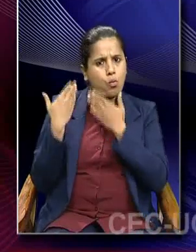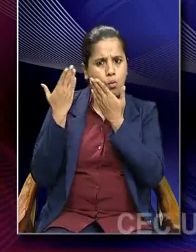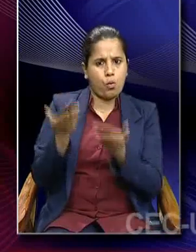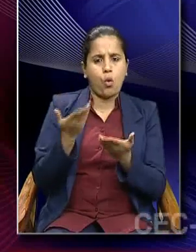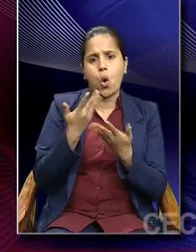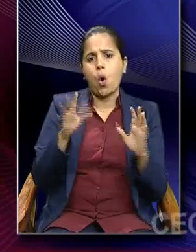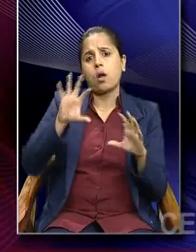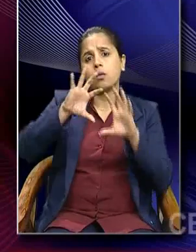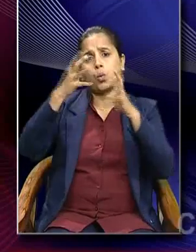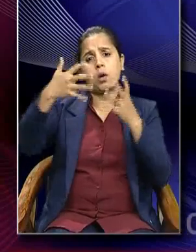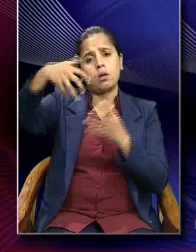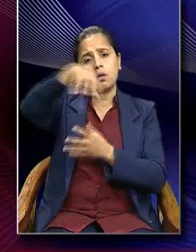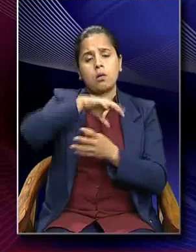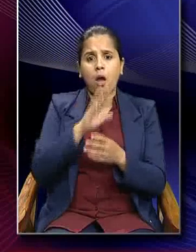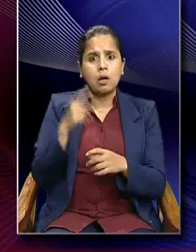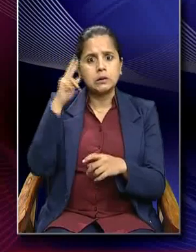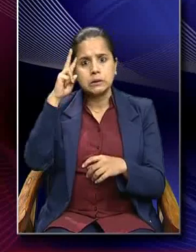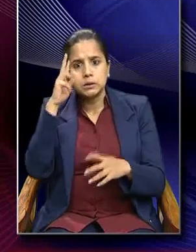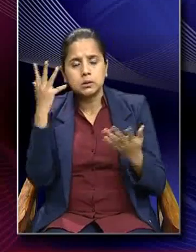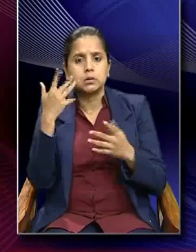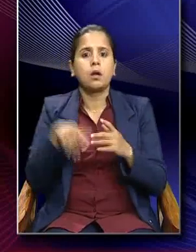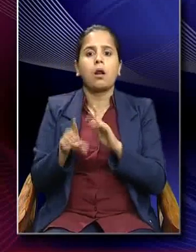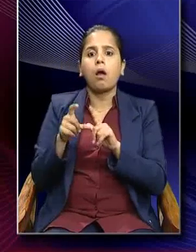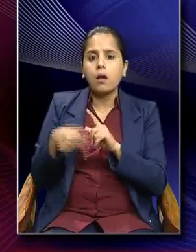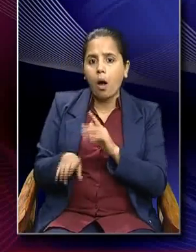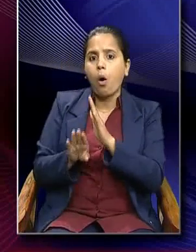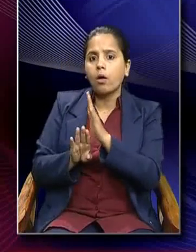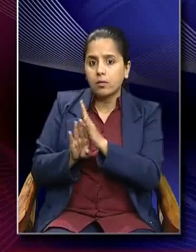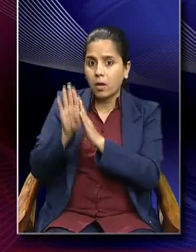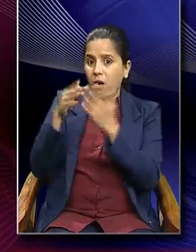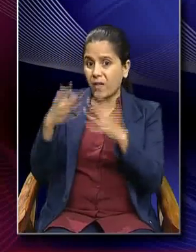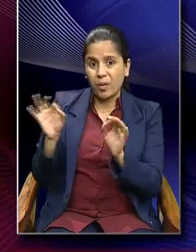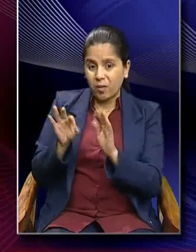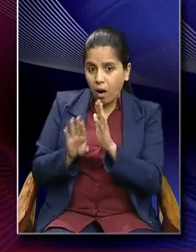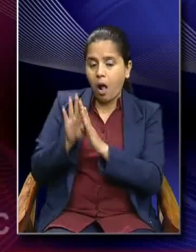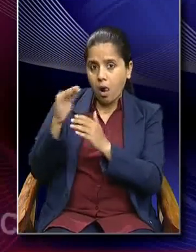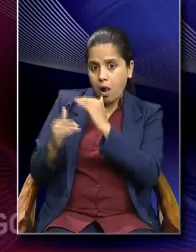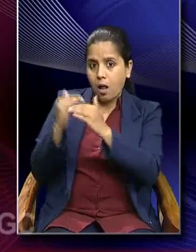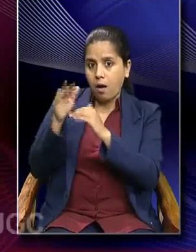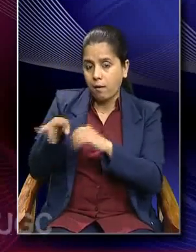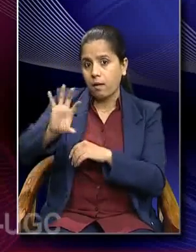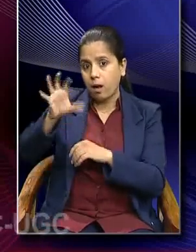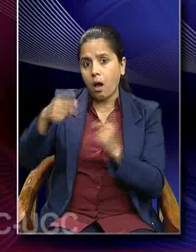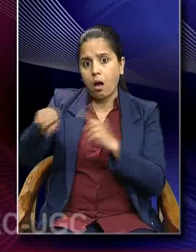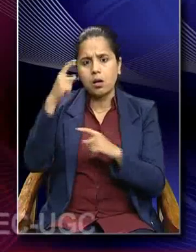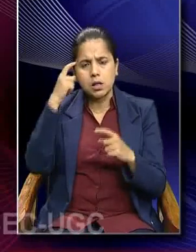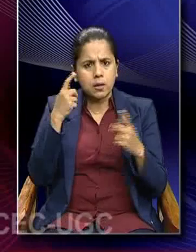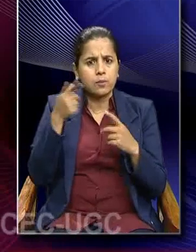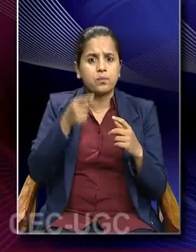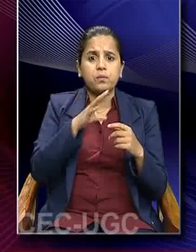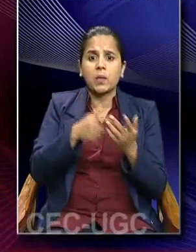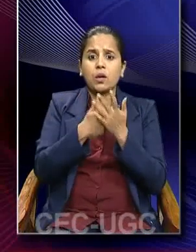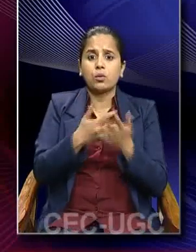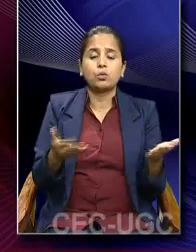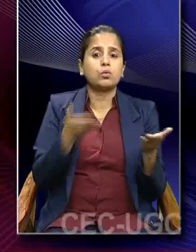the nations are worried about, because developing nations are worried about, because energy transition is the key